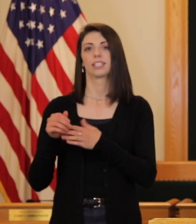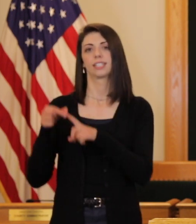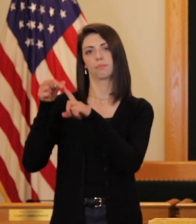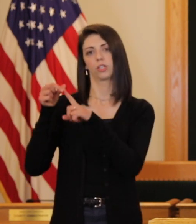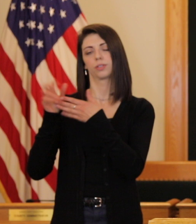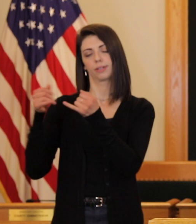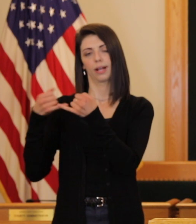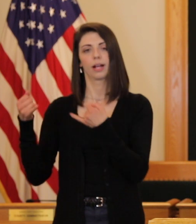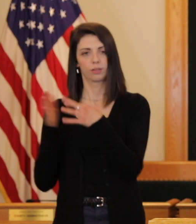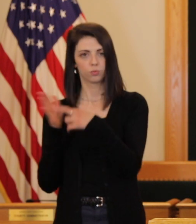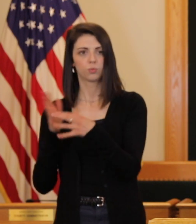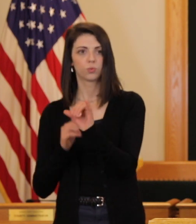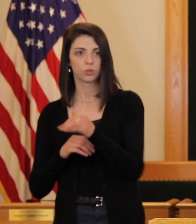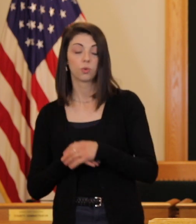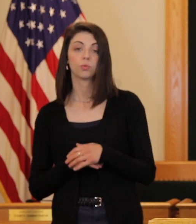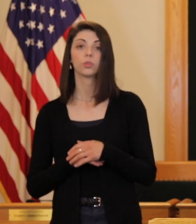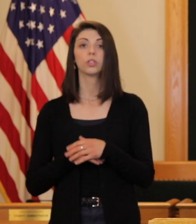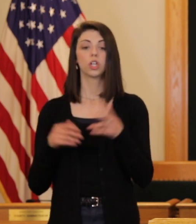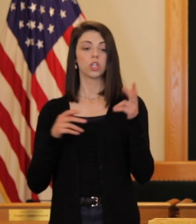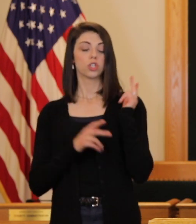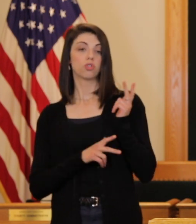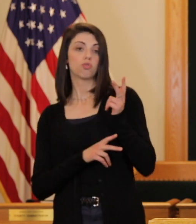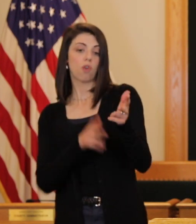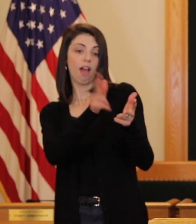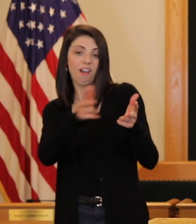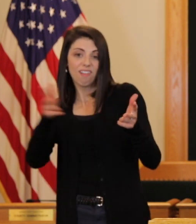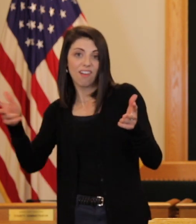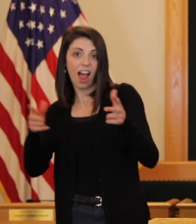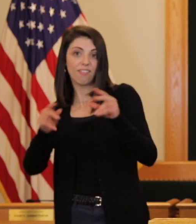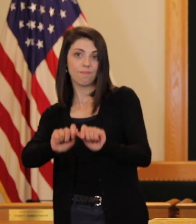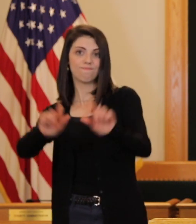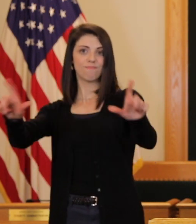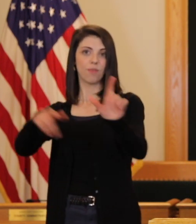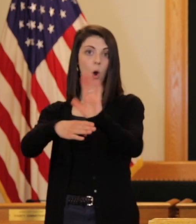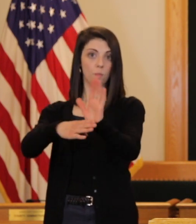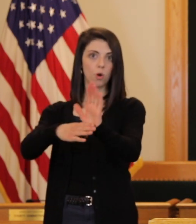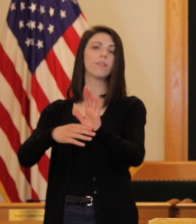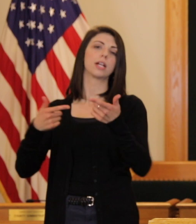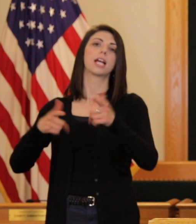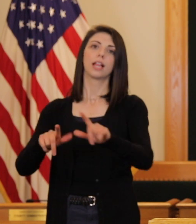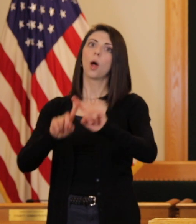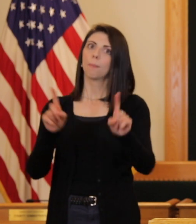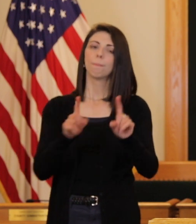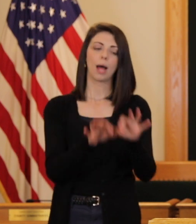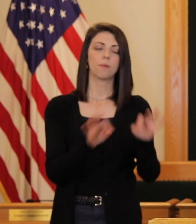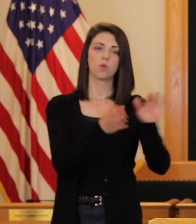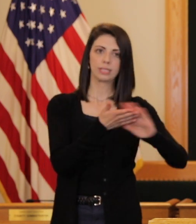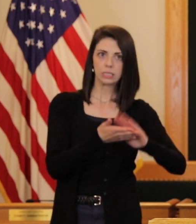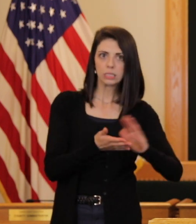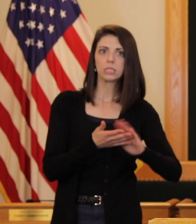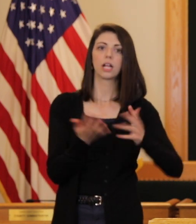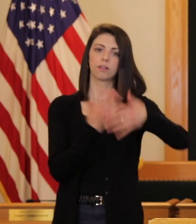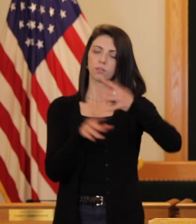movie theaters may open as long as social distancing and cleaning, disinfecting measures are in place. Marinas, boatyards,